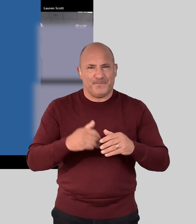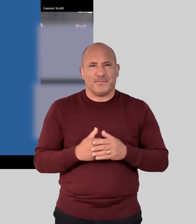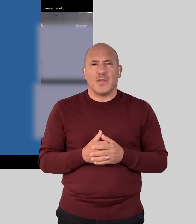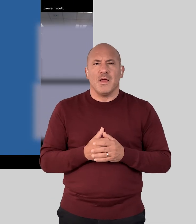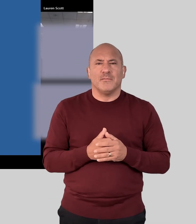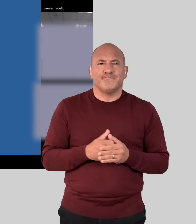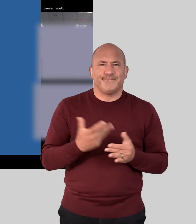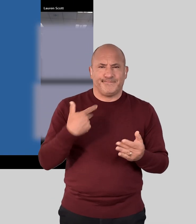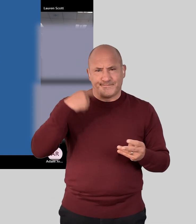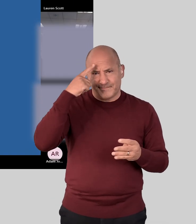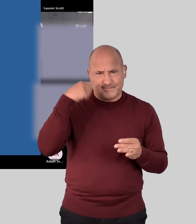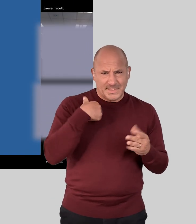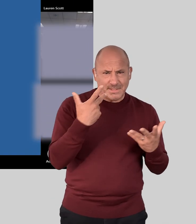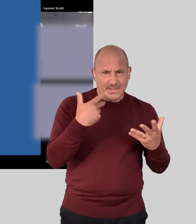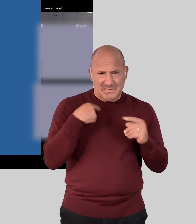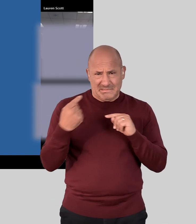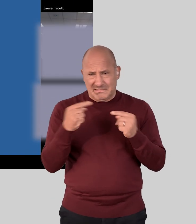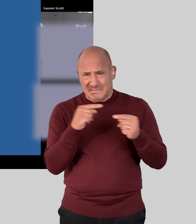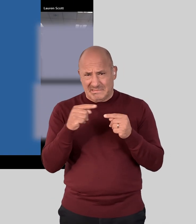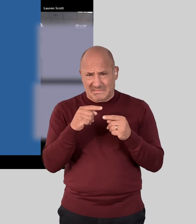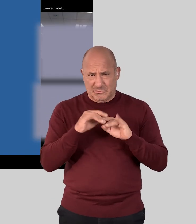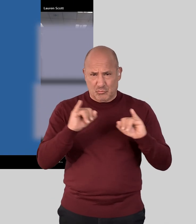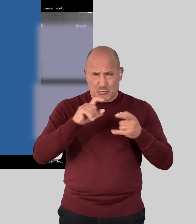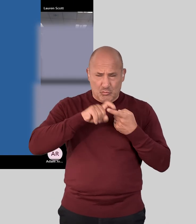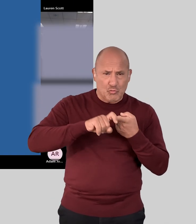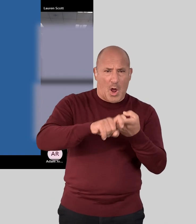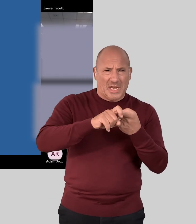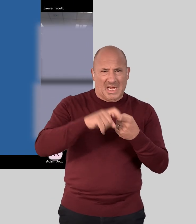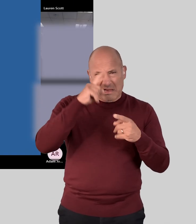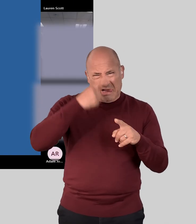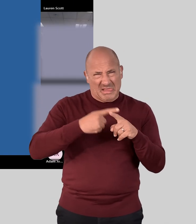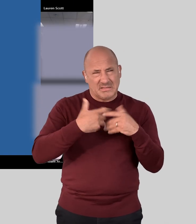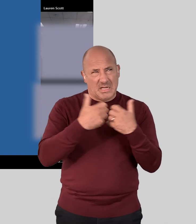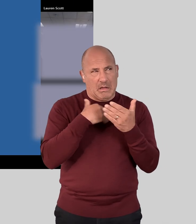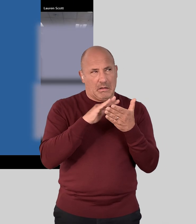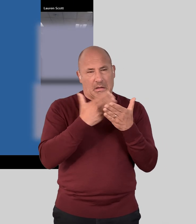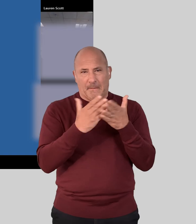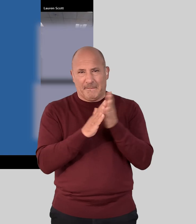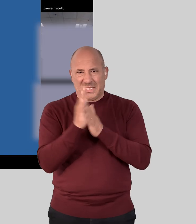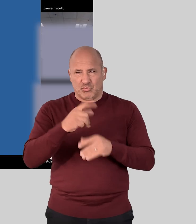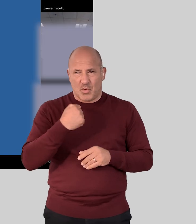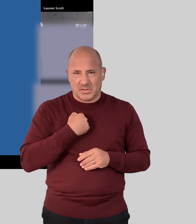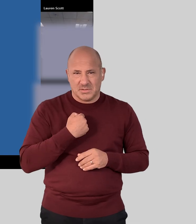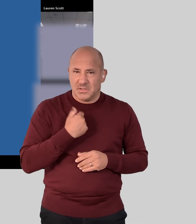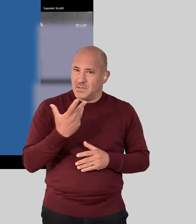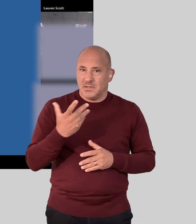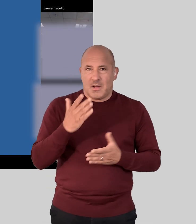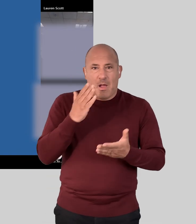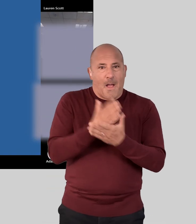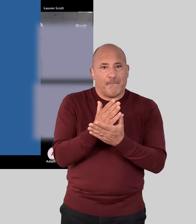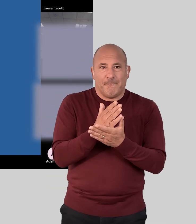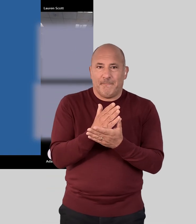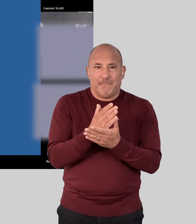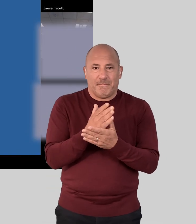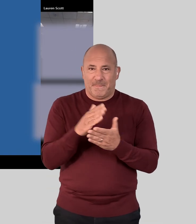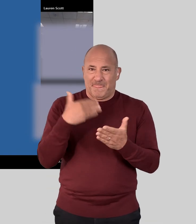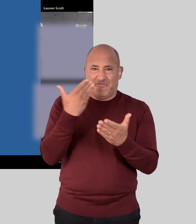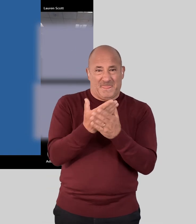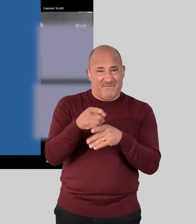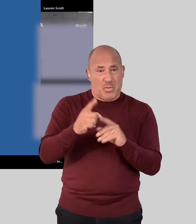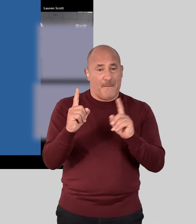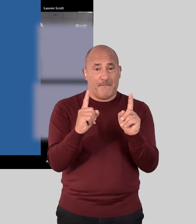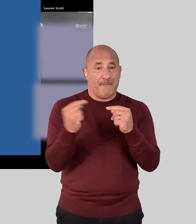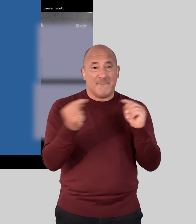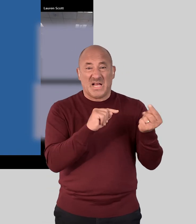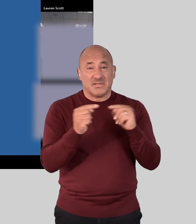also translate, when I think about how I've battled chronic illness, I know that I would not have the resilience and strength that I have if it wasn't